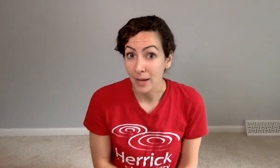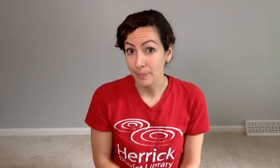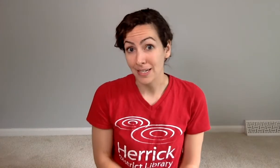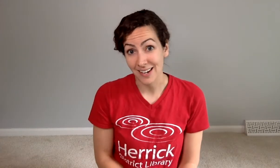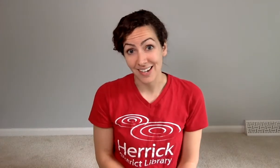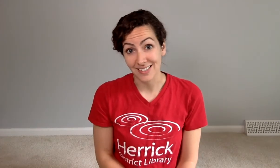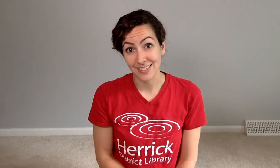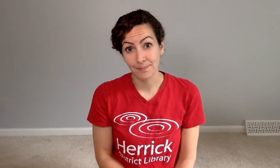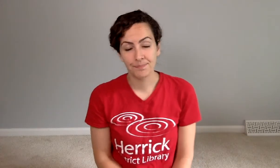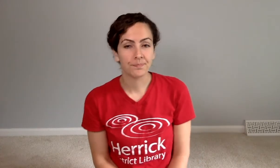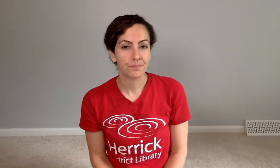at night.